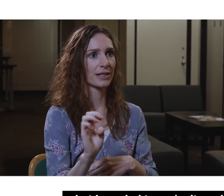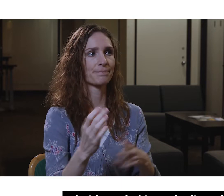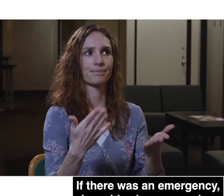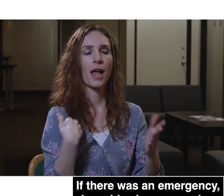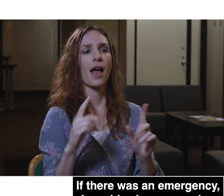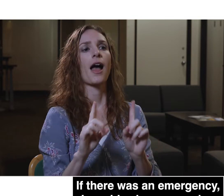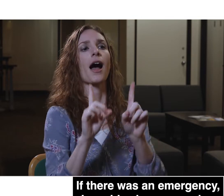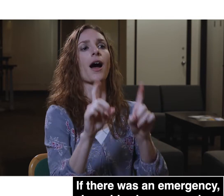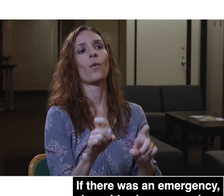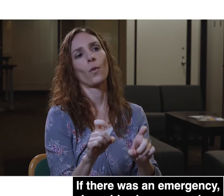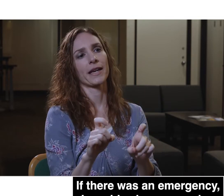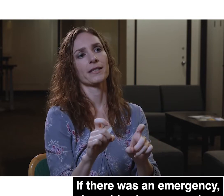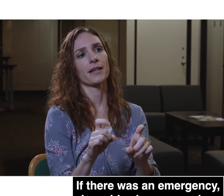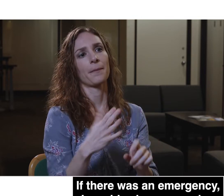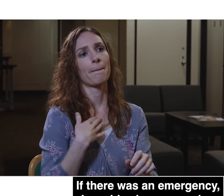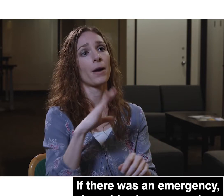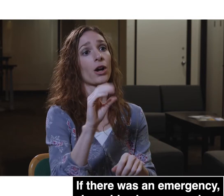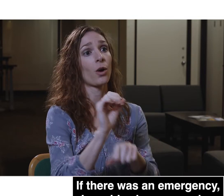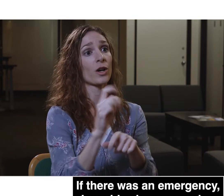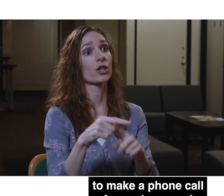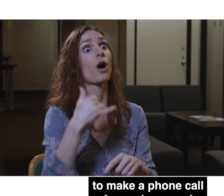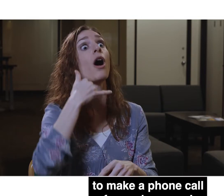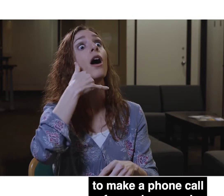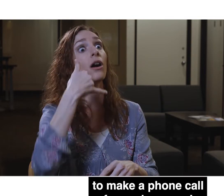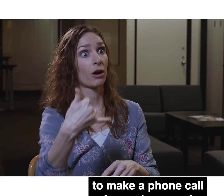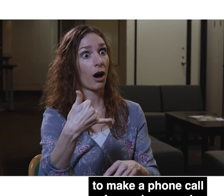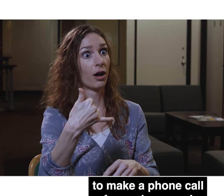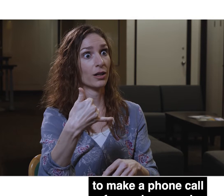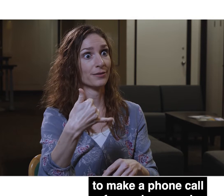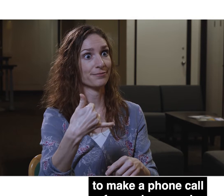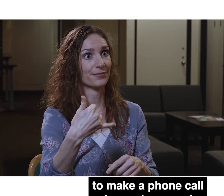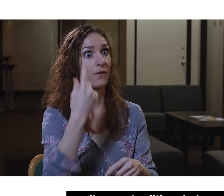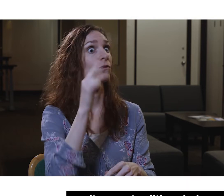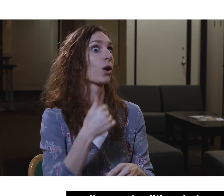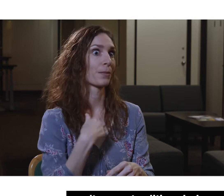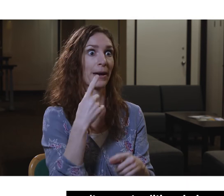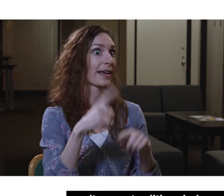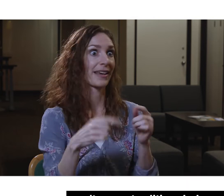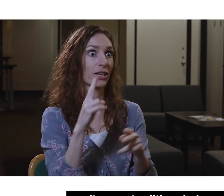If there was an emergency, I would ask my coworker to make a phone call for me because I can't use a traditional